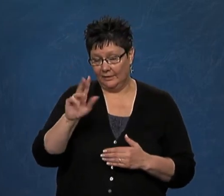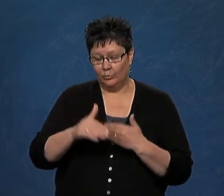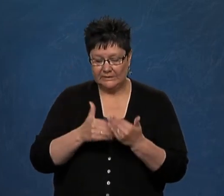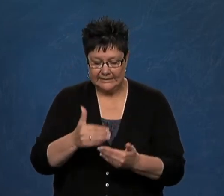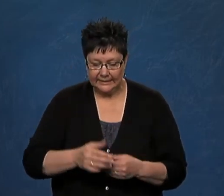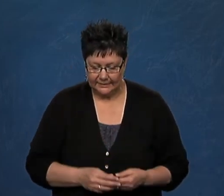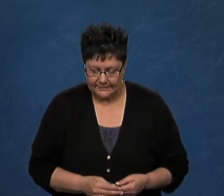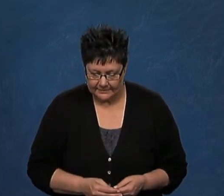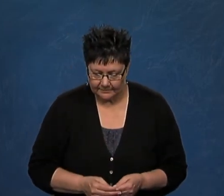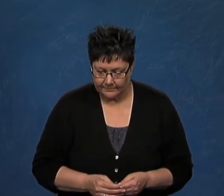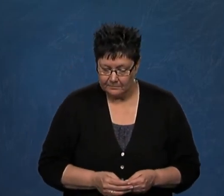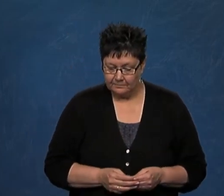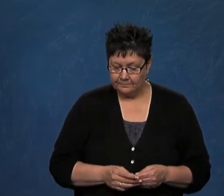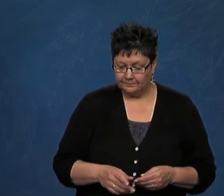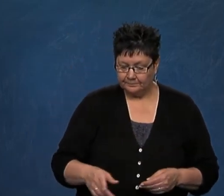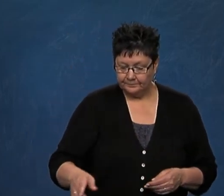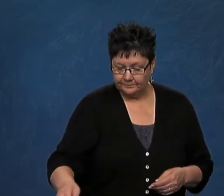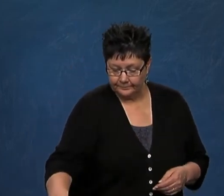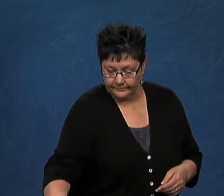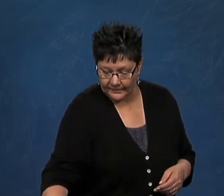for the domestic violence proceedings.